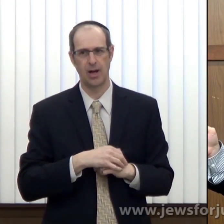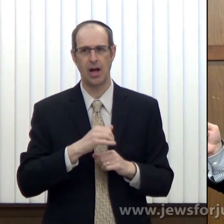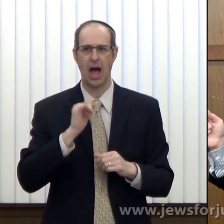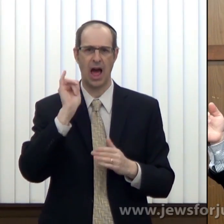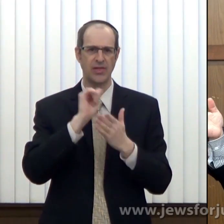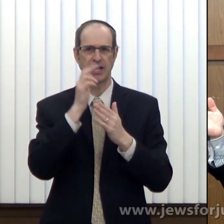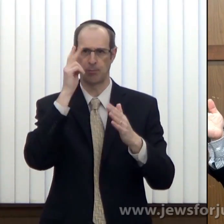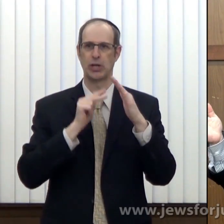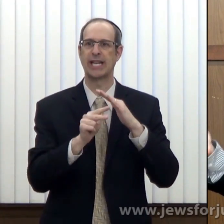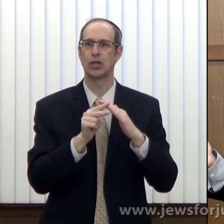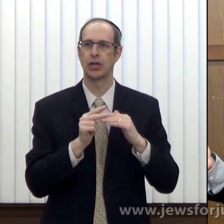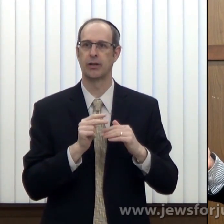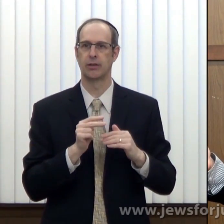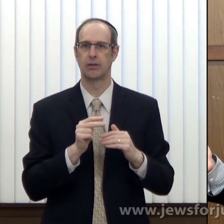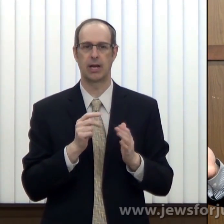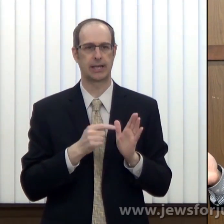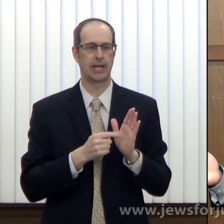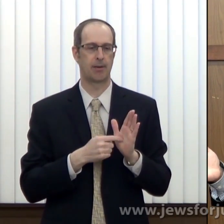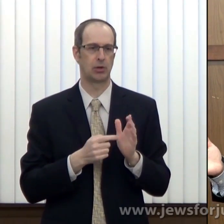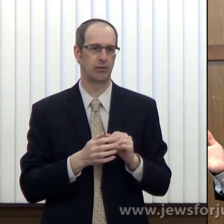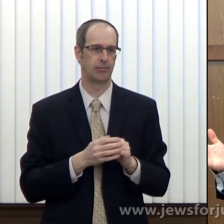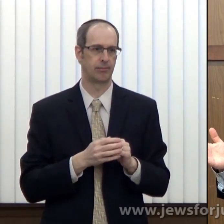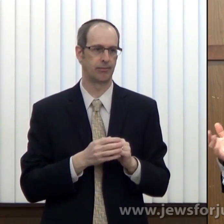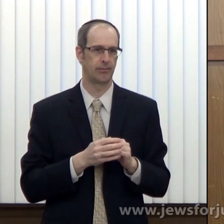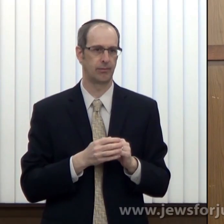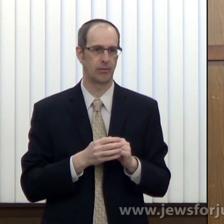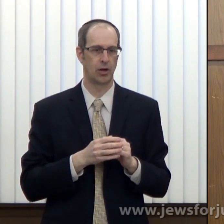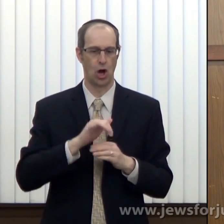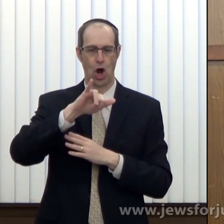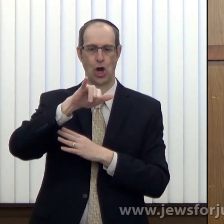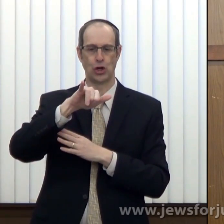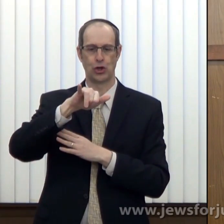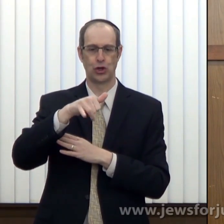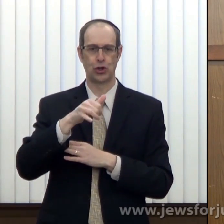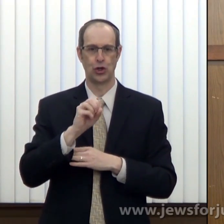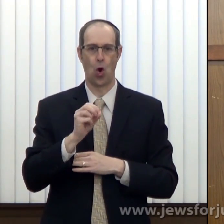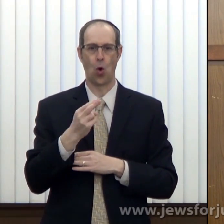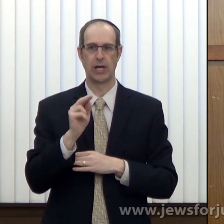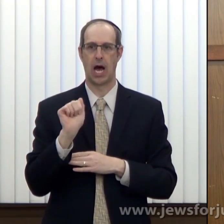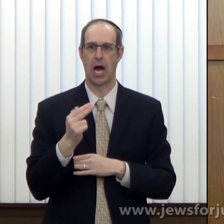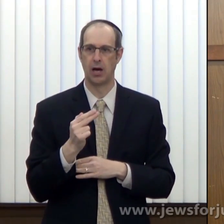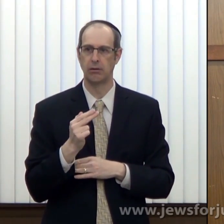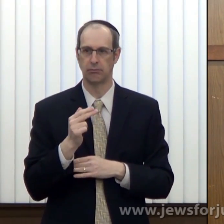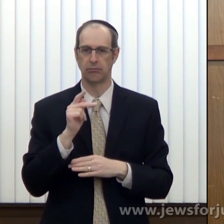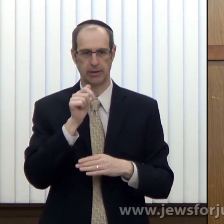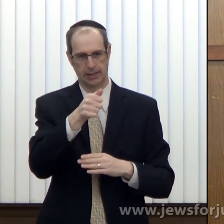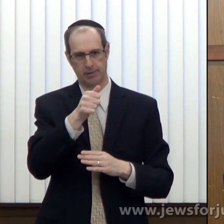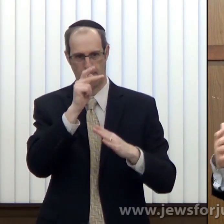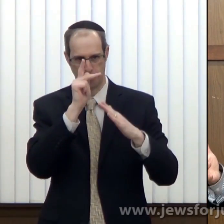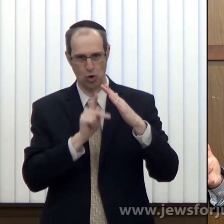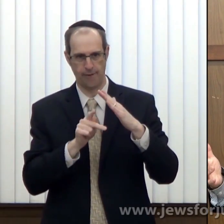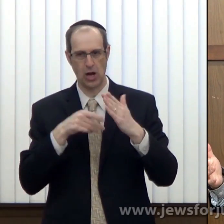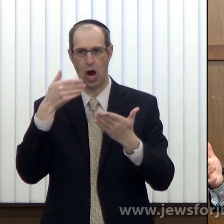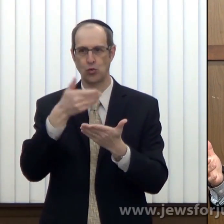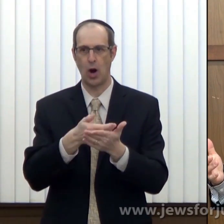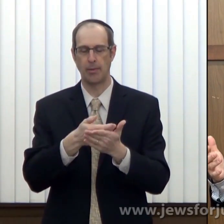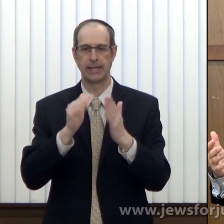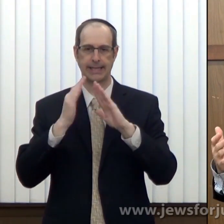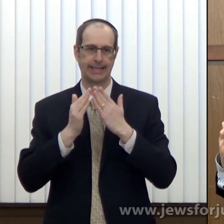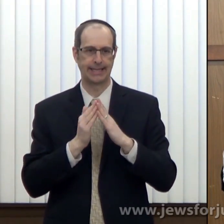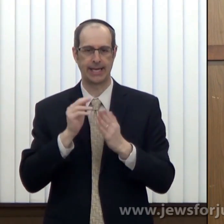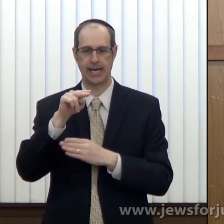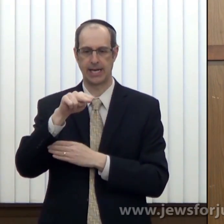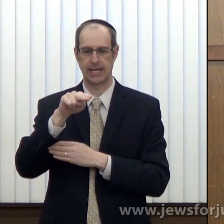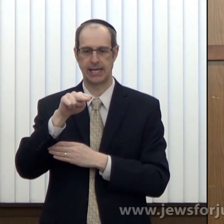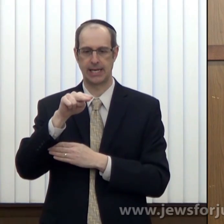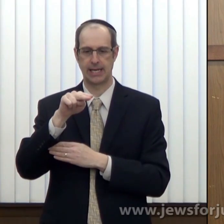prediction. So, for example, when Jonah, the prophet, comes to Nineveh,